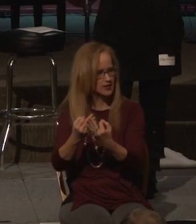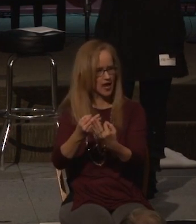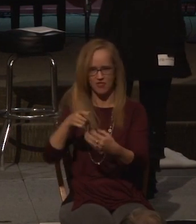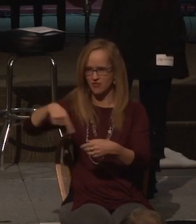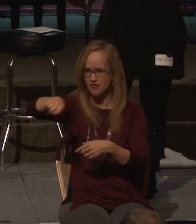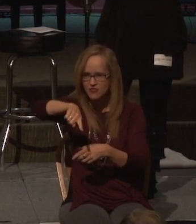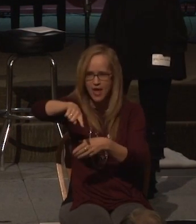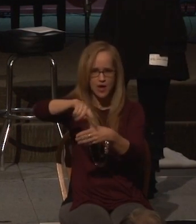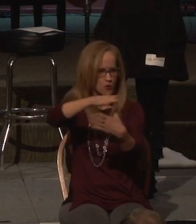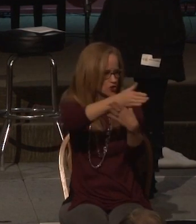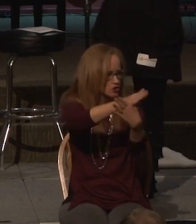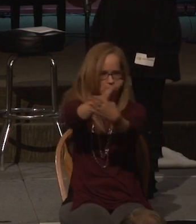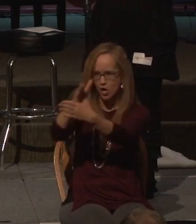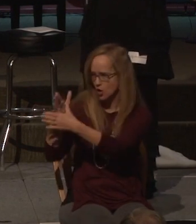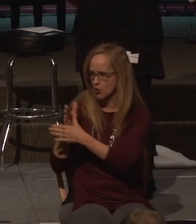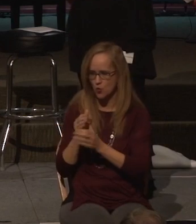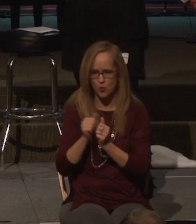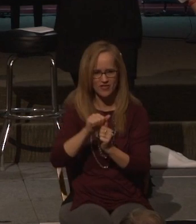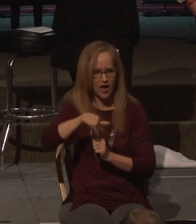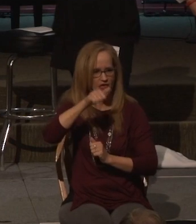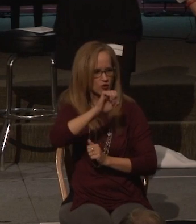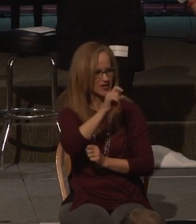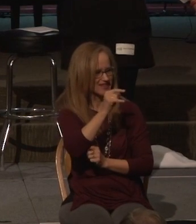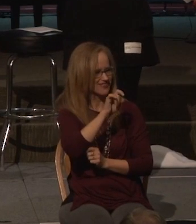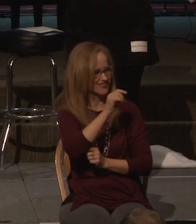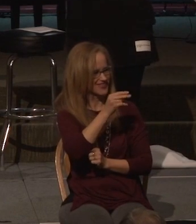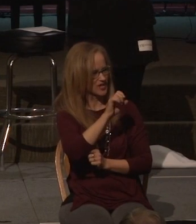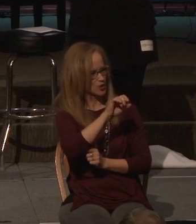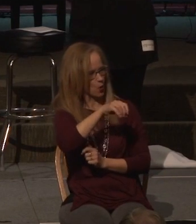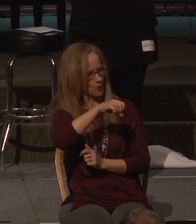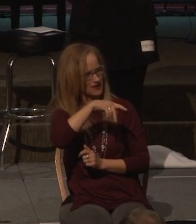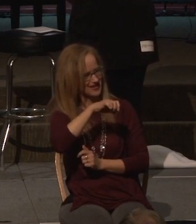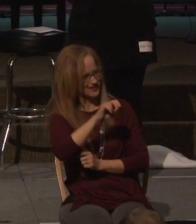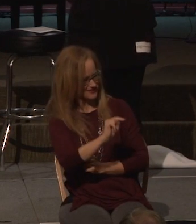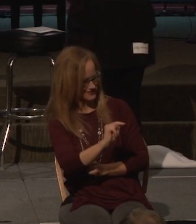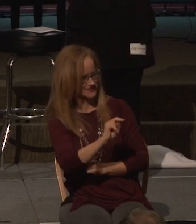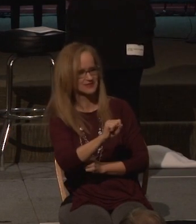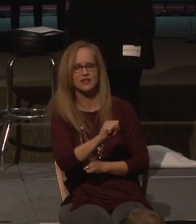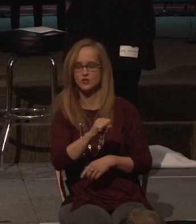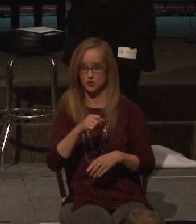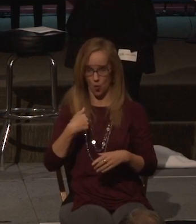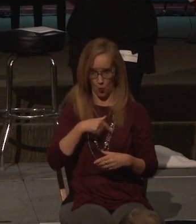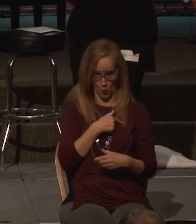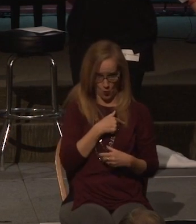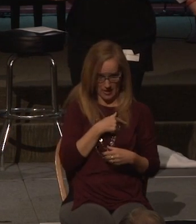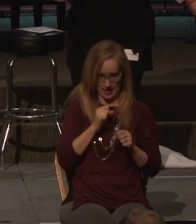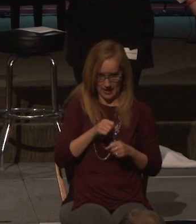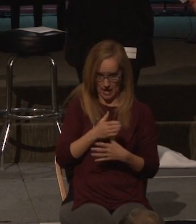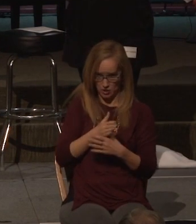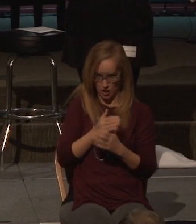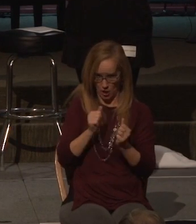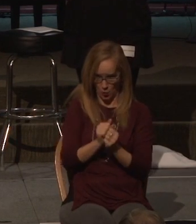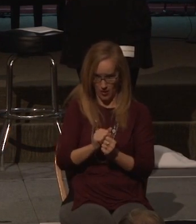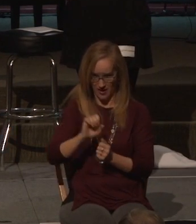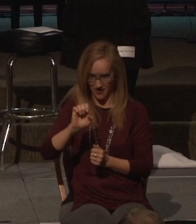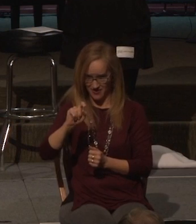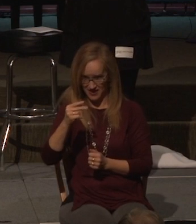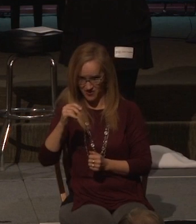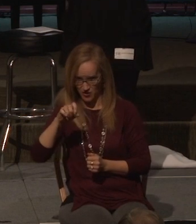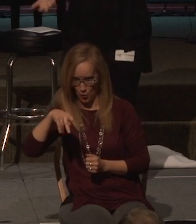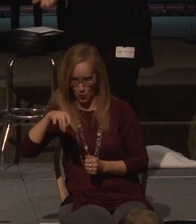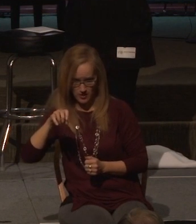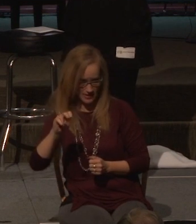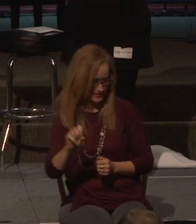else who's Ethiopian. And we have the opportunity within like a 2-block radius of our home to do Ethiopian families, Kenyan